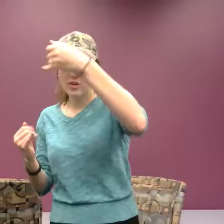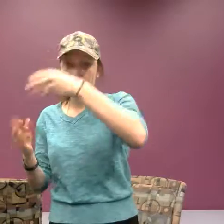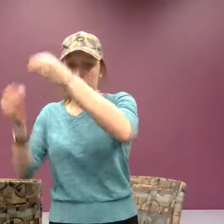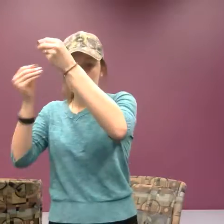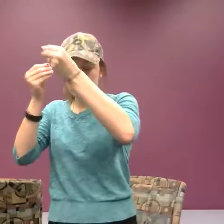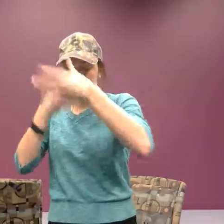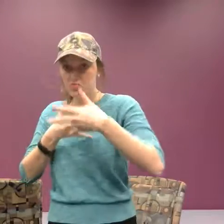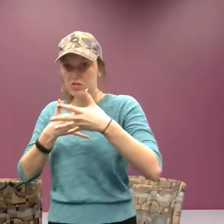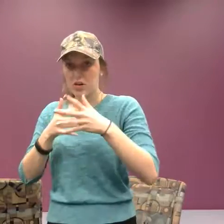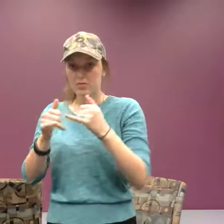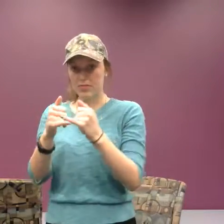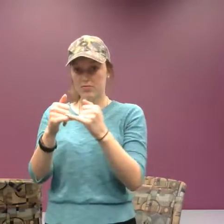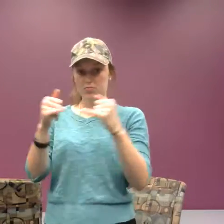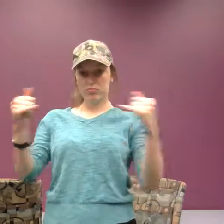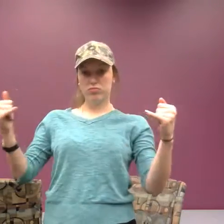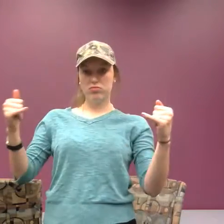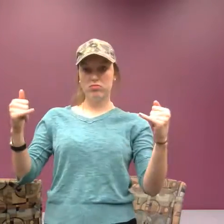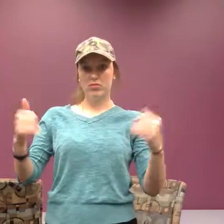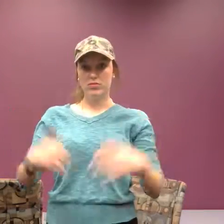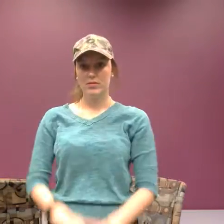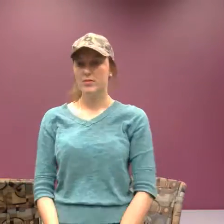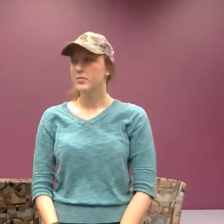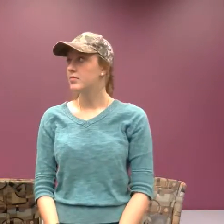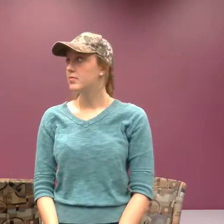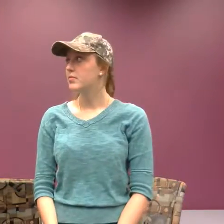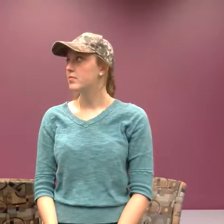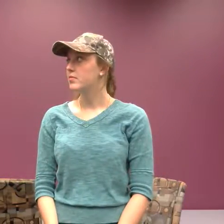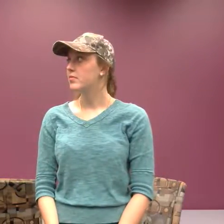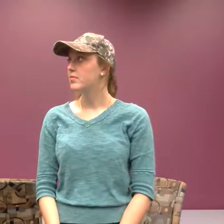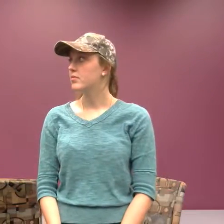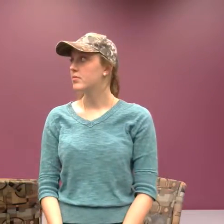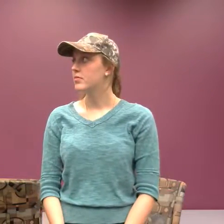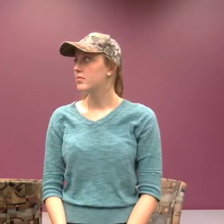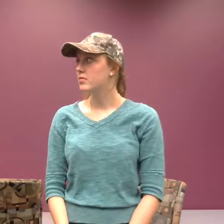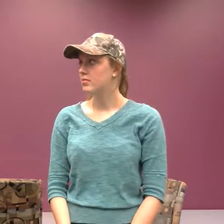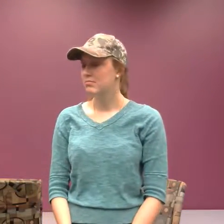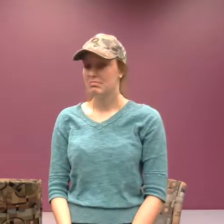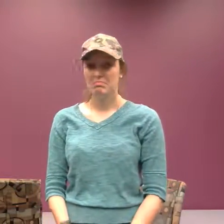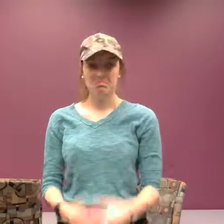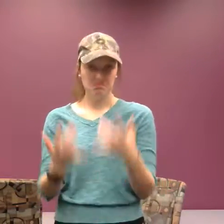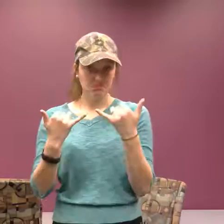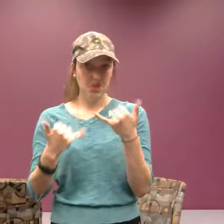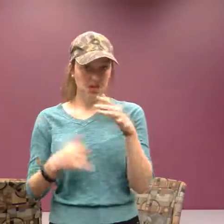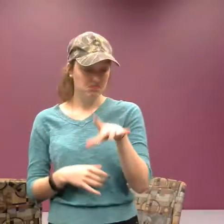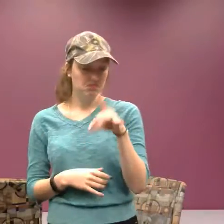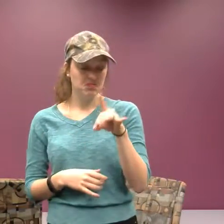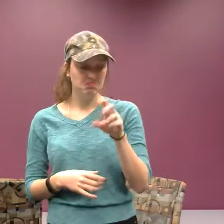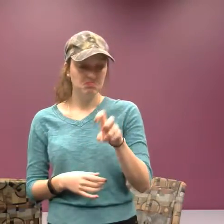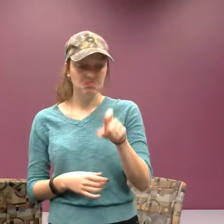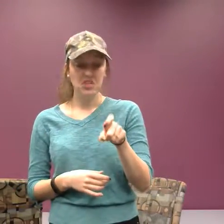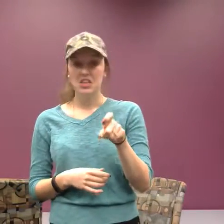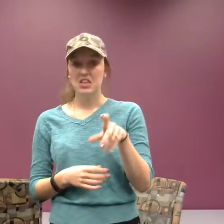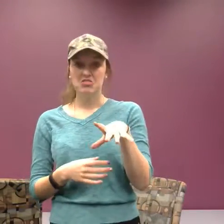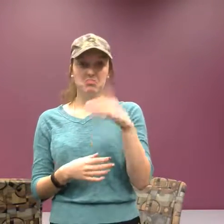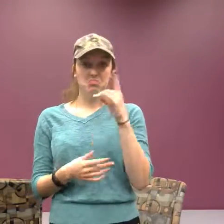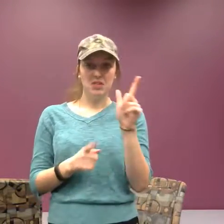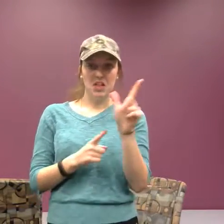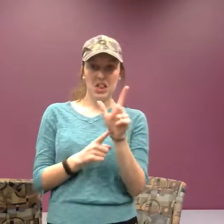wonderful. Now all we need to do is start picking some letters and writing some relationships. Let's